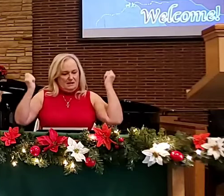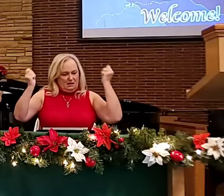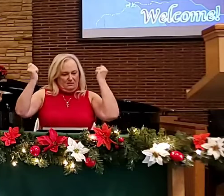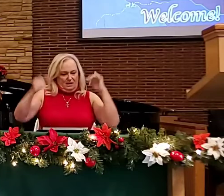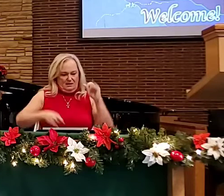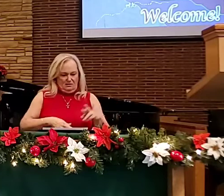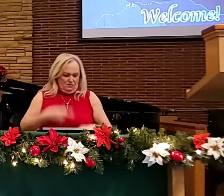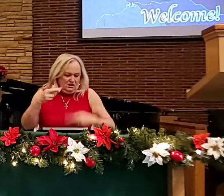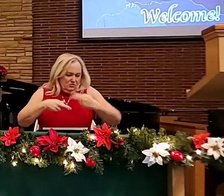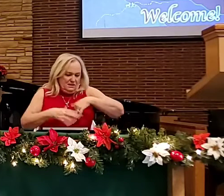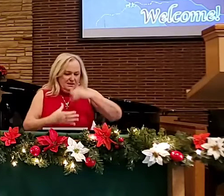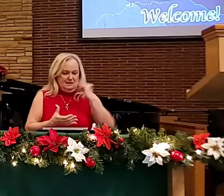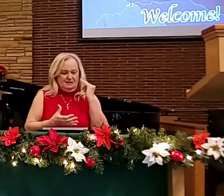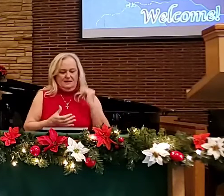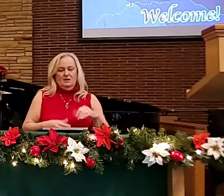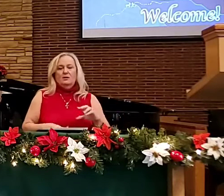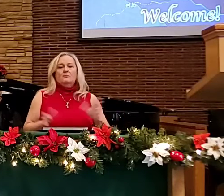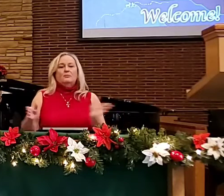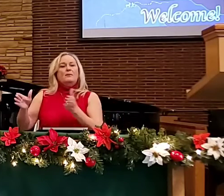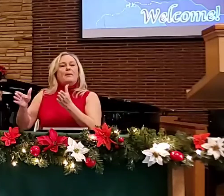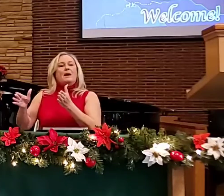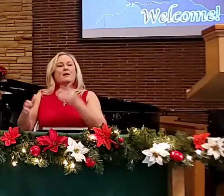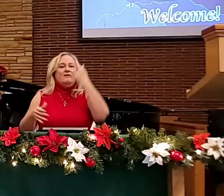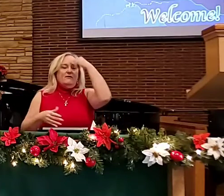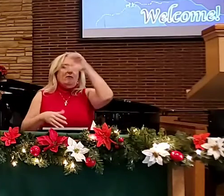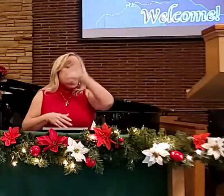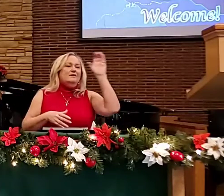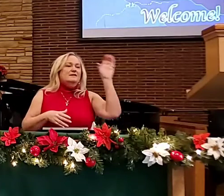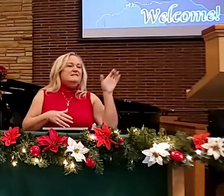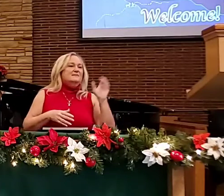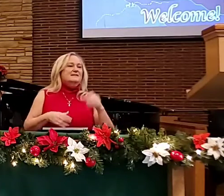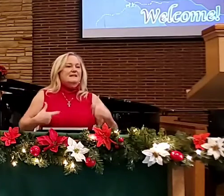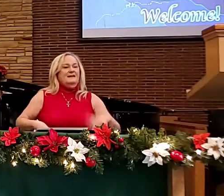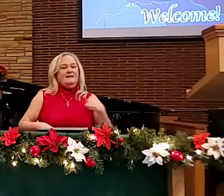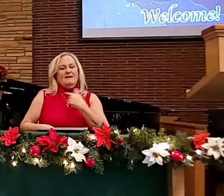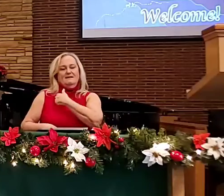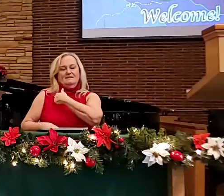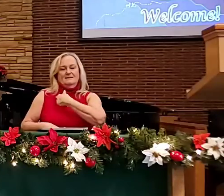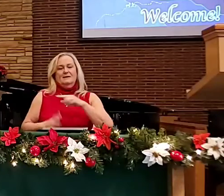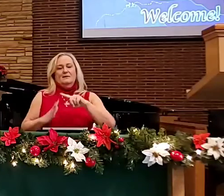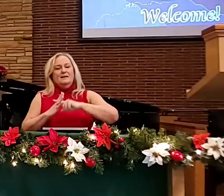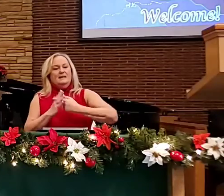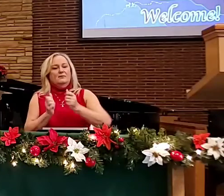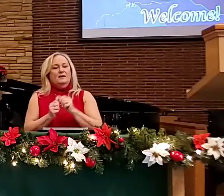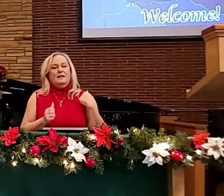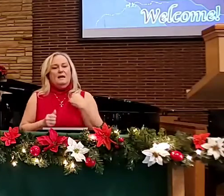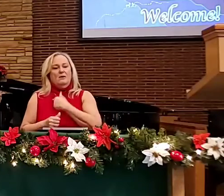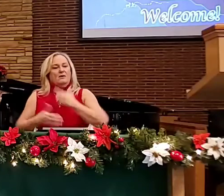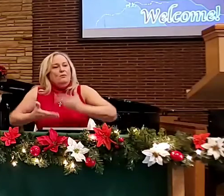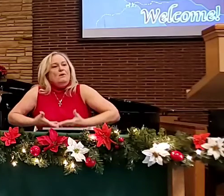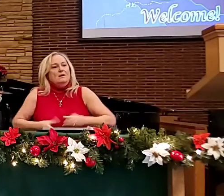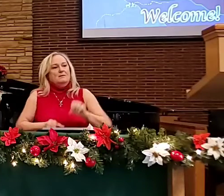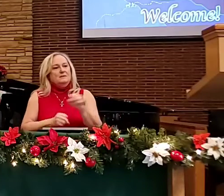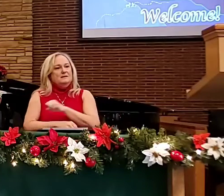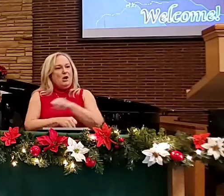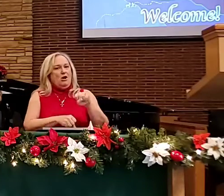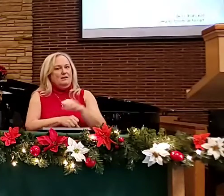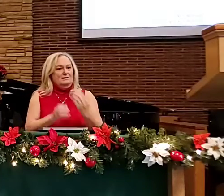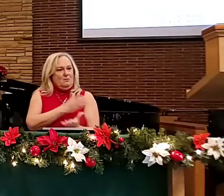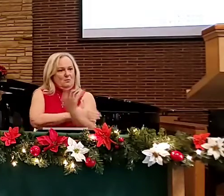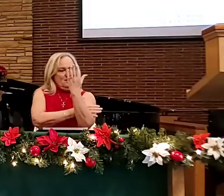and rejoice in it, as we prepare for Christmas, let us begin with our welcome song this